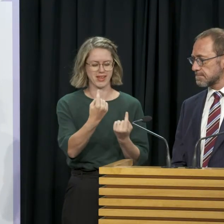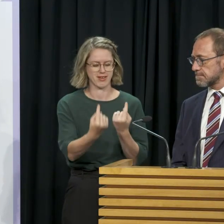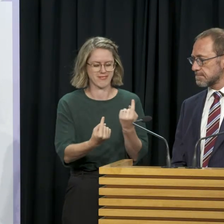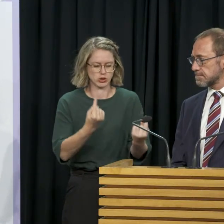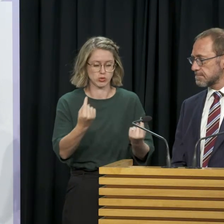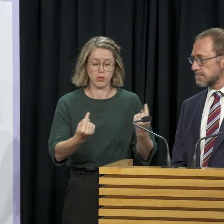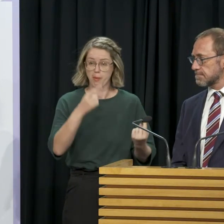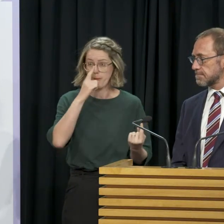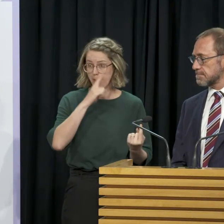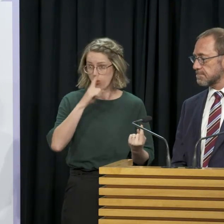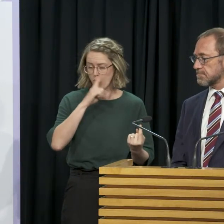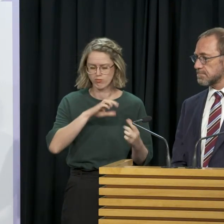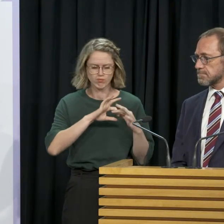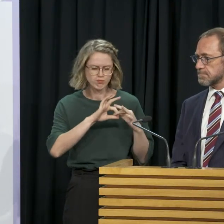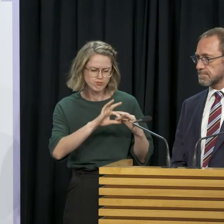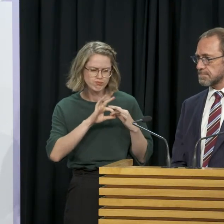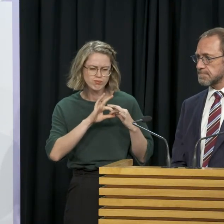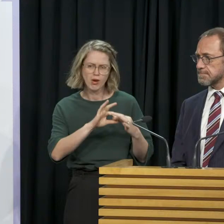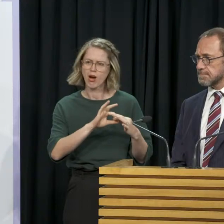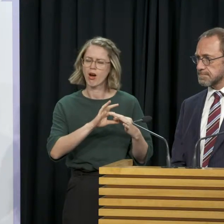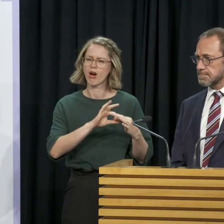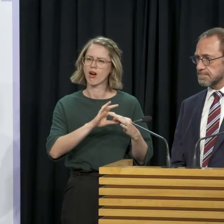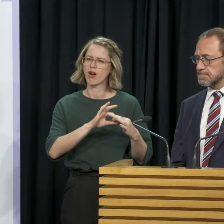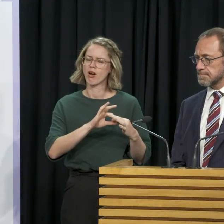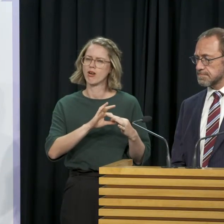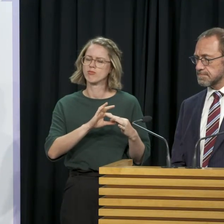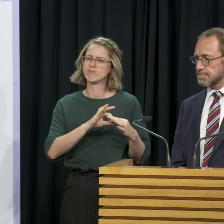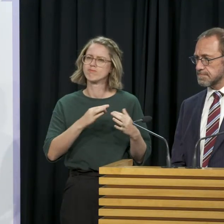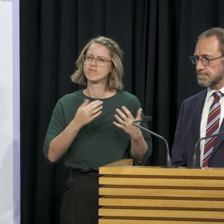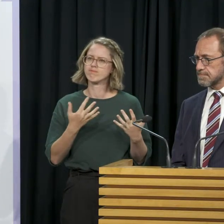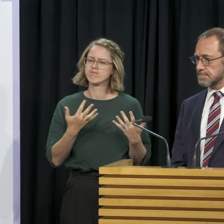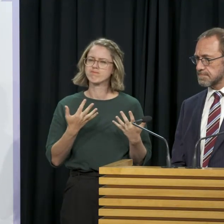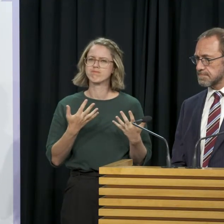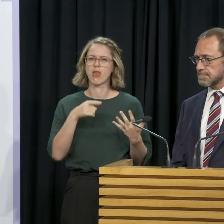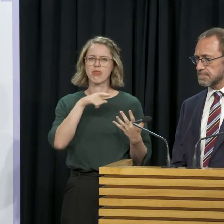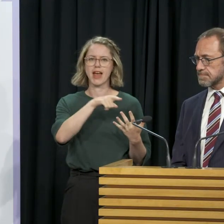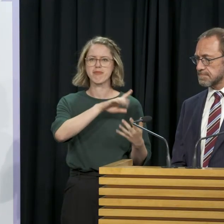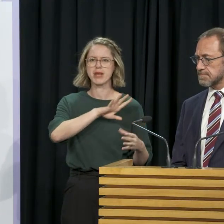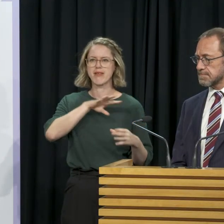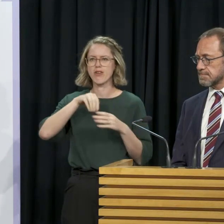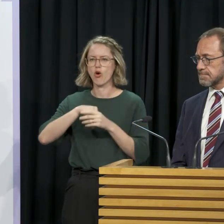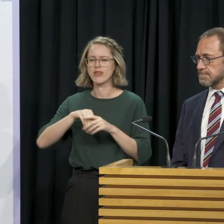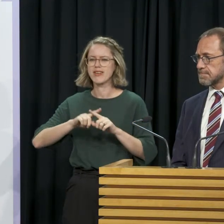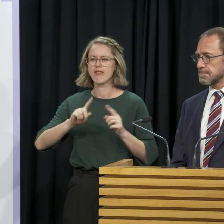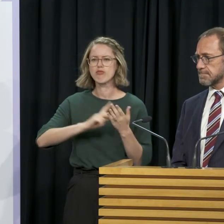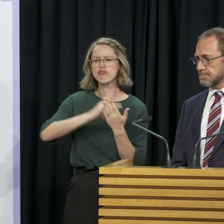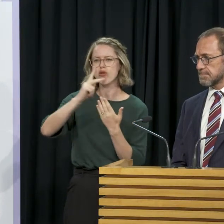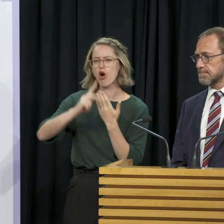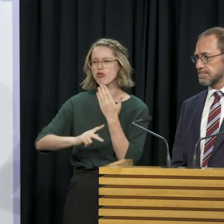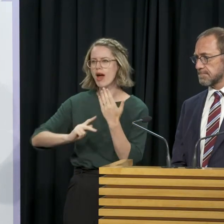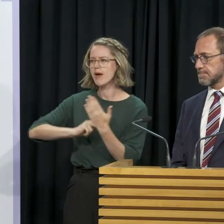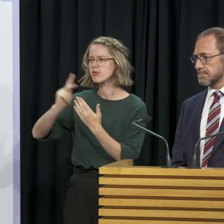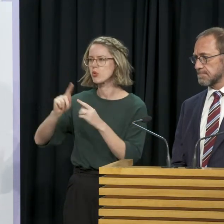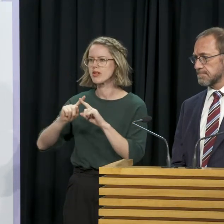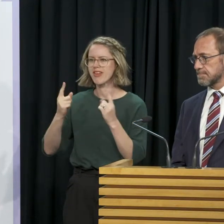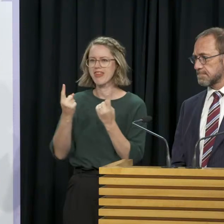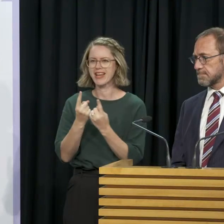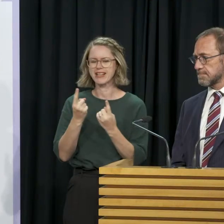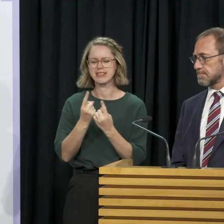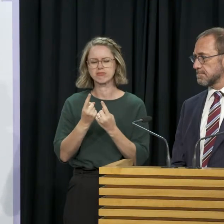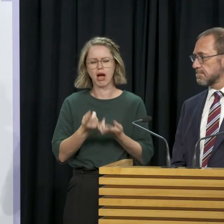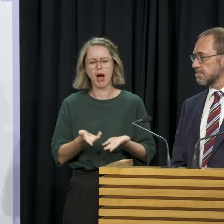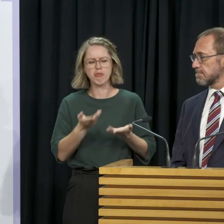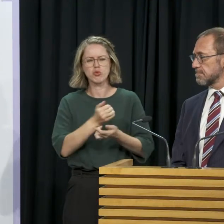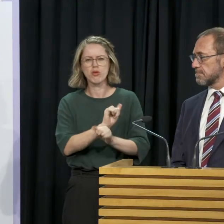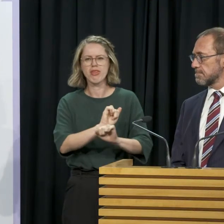quite a range of different programs available and responses available depending on needs. So we've